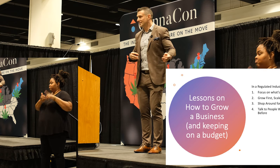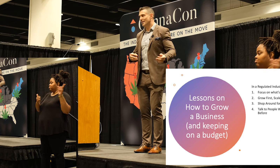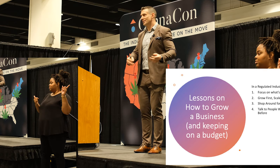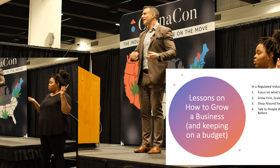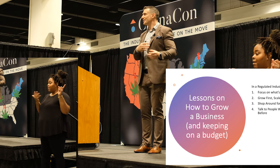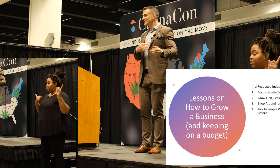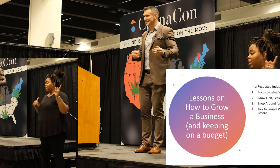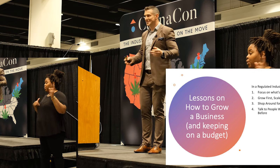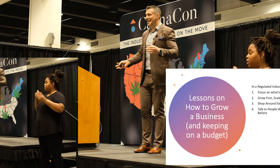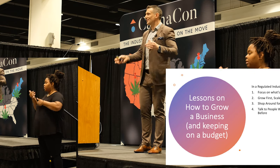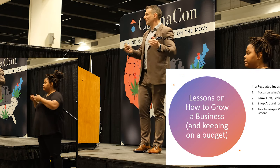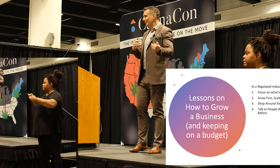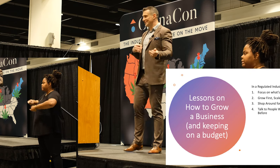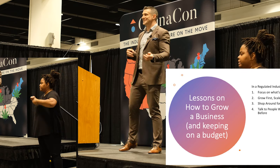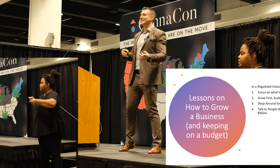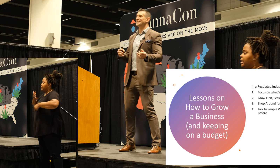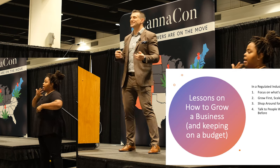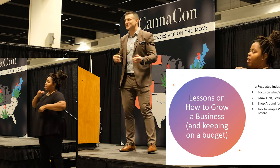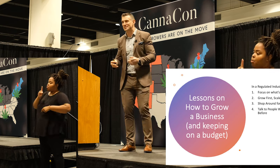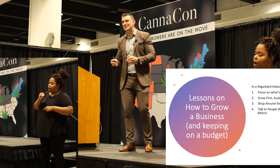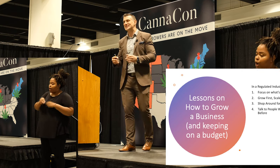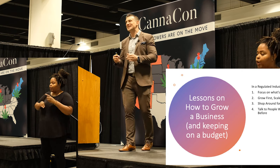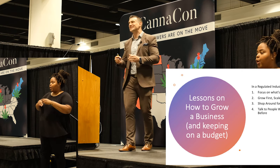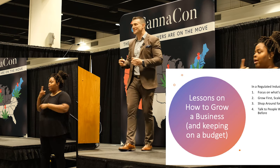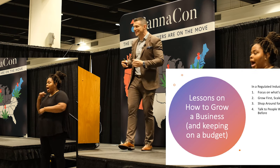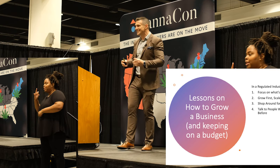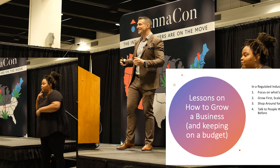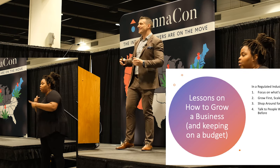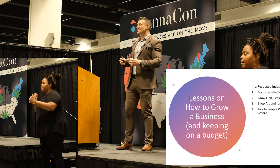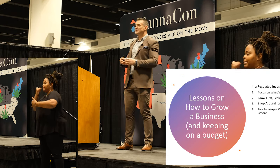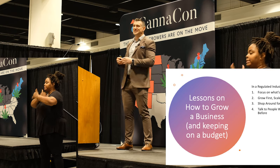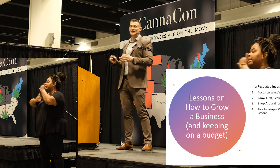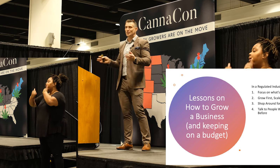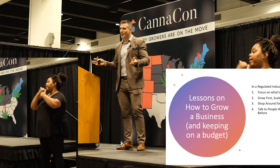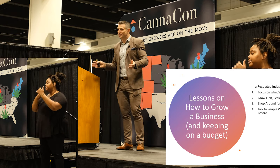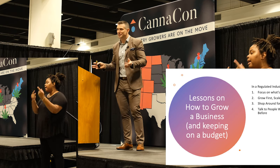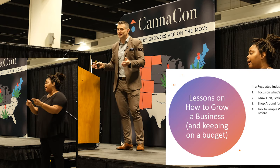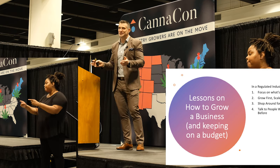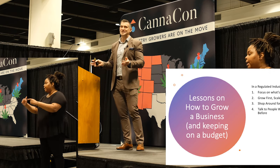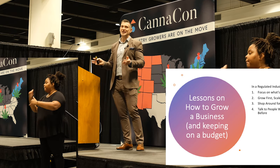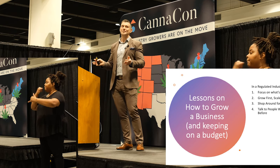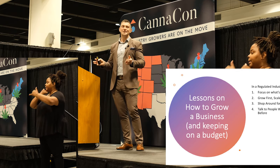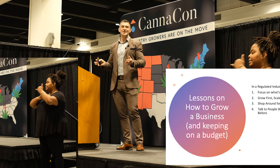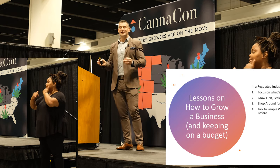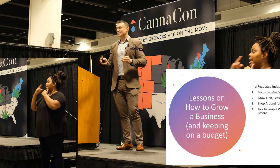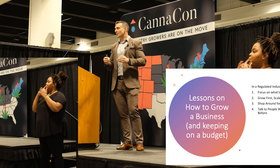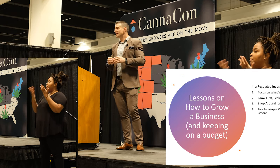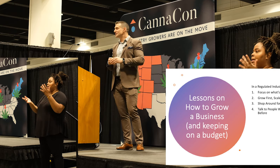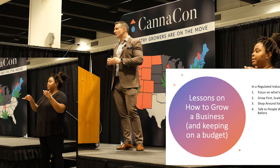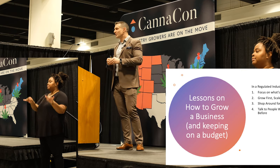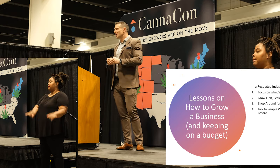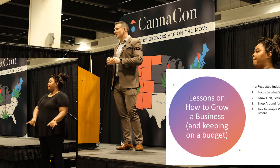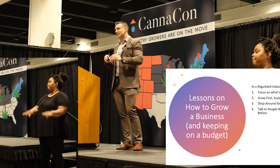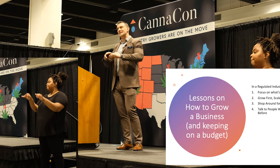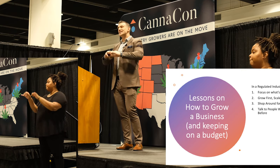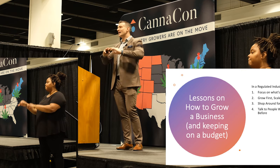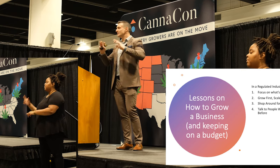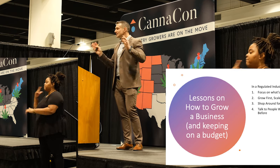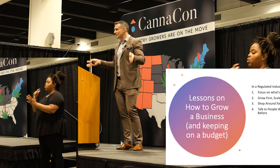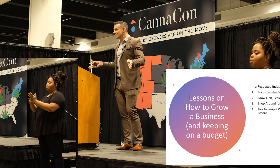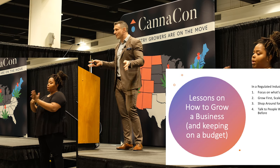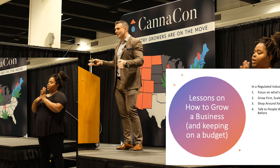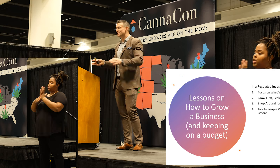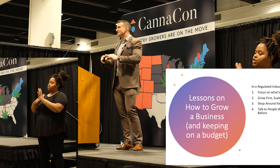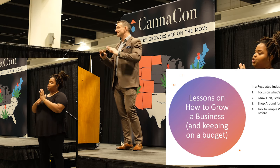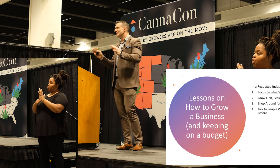as what Colorado did, California did. Like, there's going to be mistakes made. The mistakes will probably be the same. The regulatory framework,